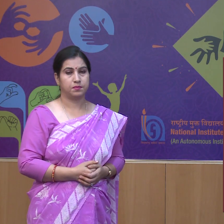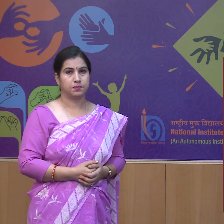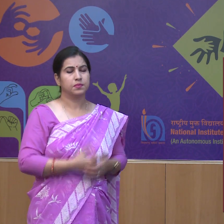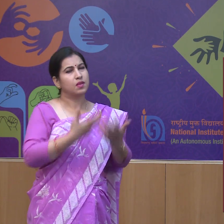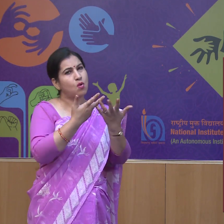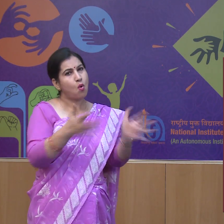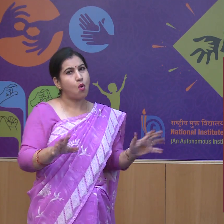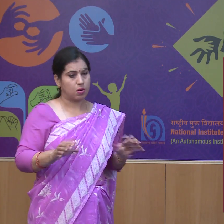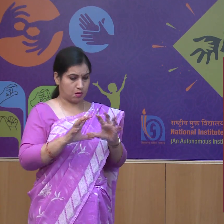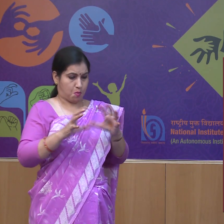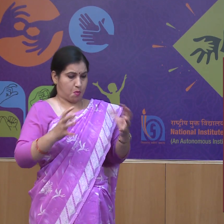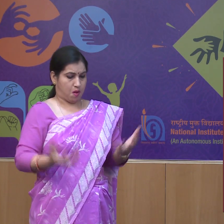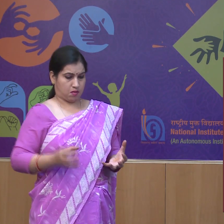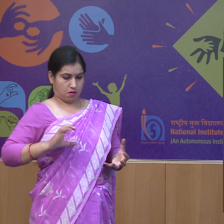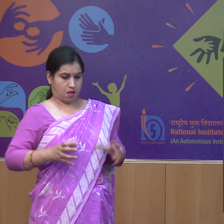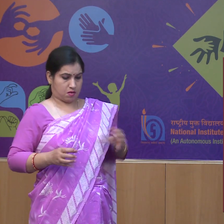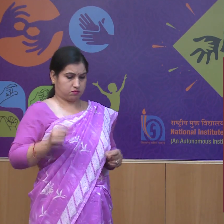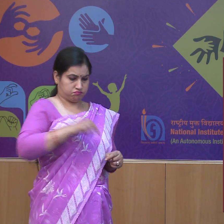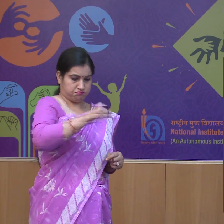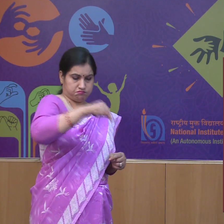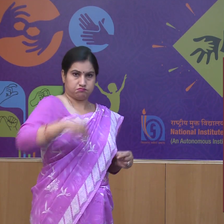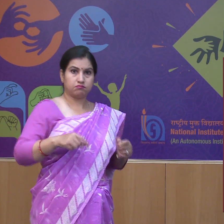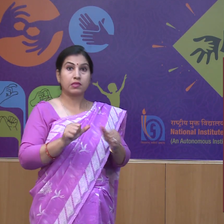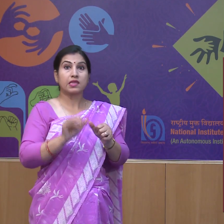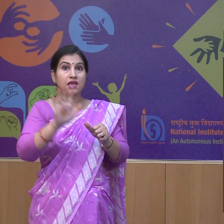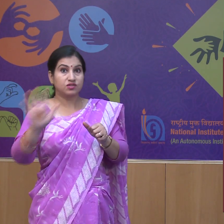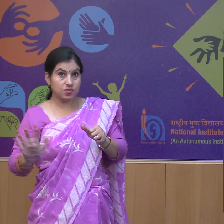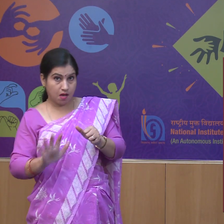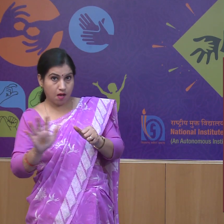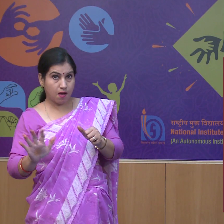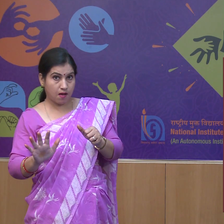all the countries of Asia